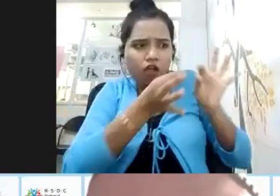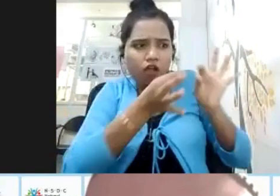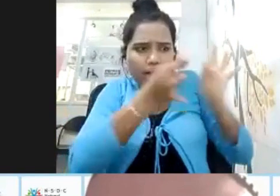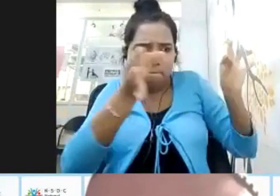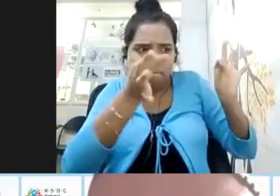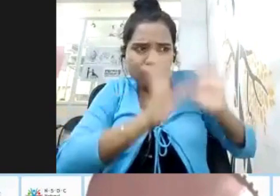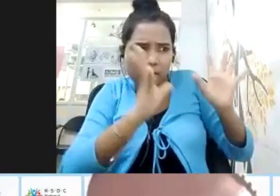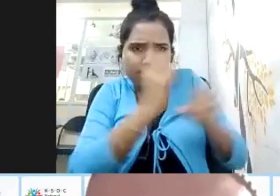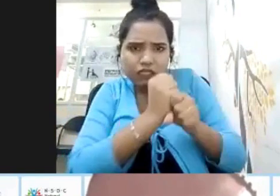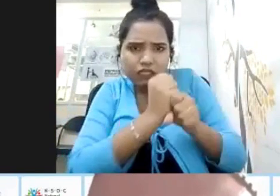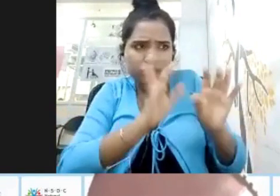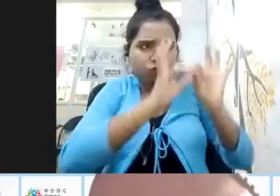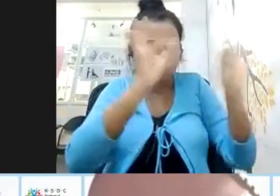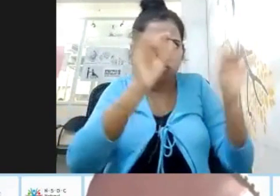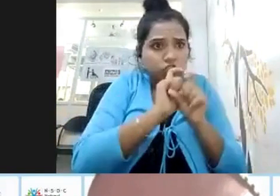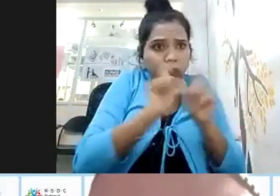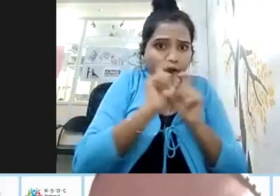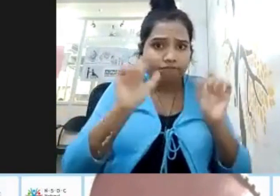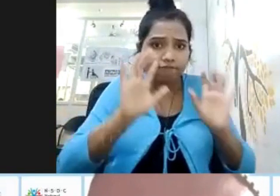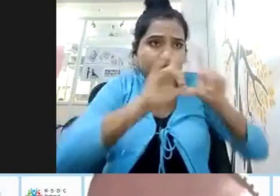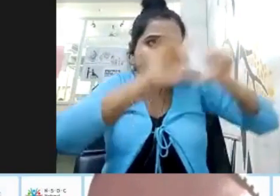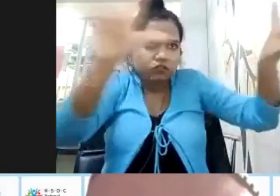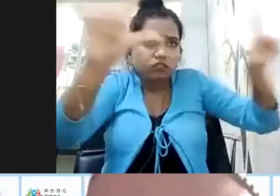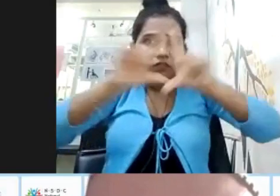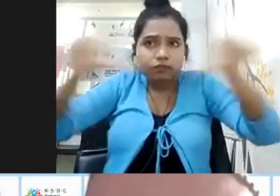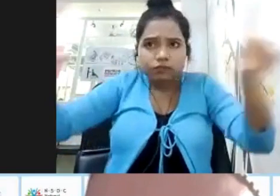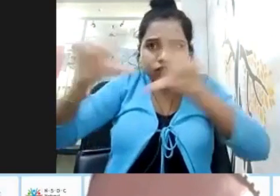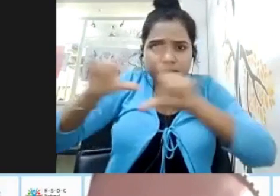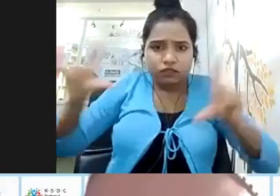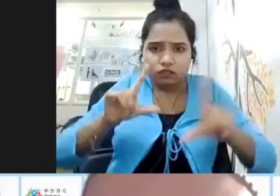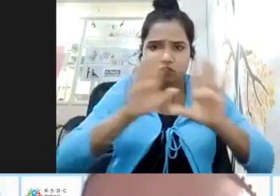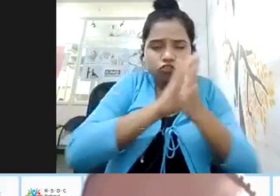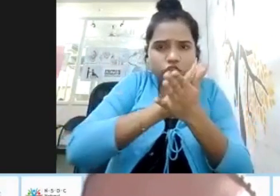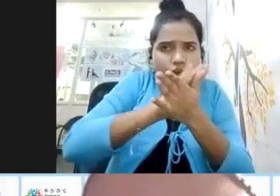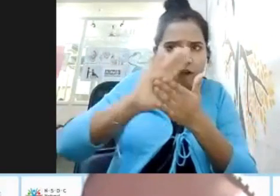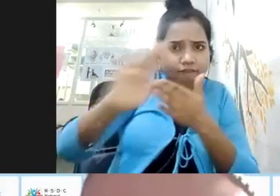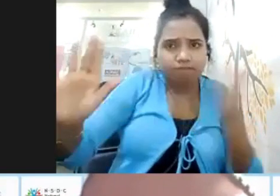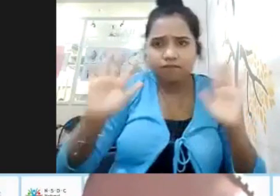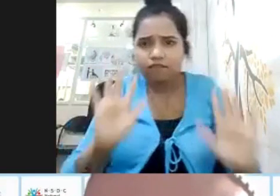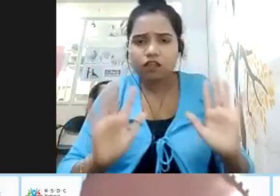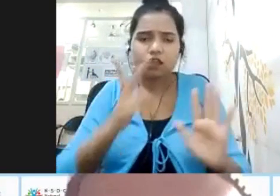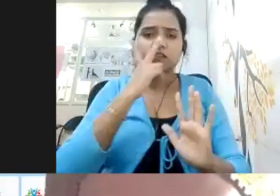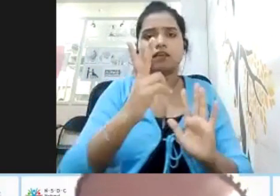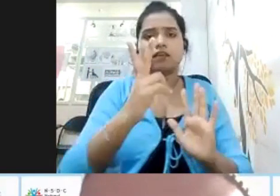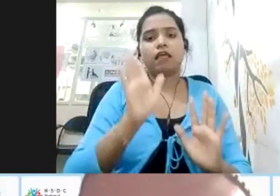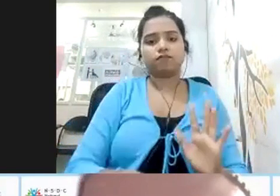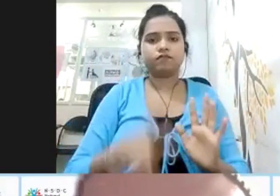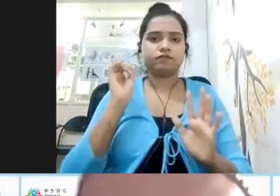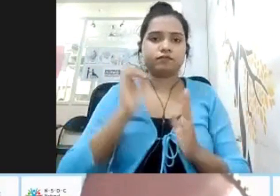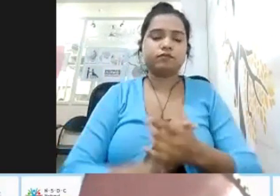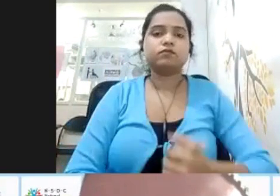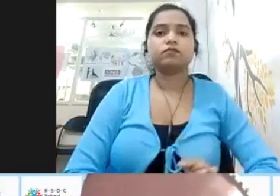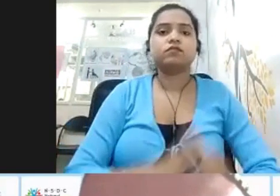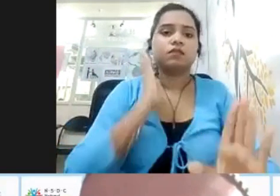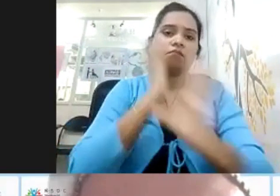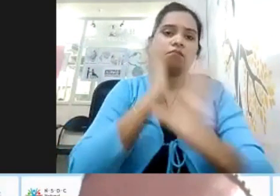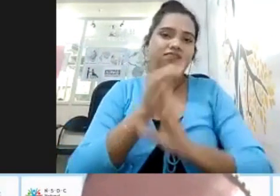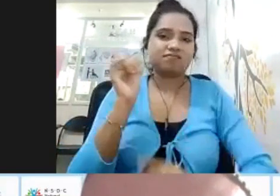else. They measure that and then just take that spirit level and see that it is straight. So that is how the